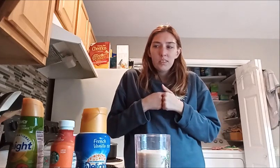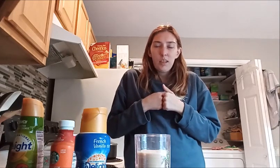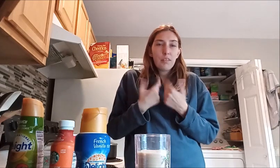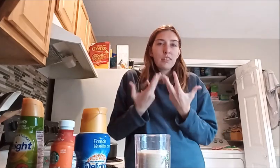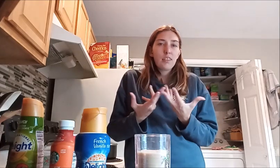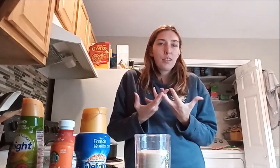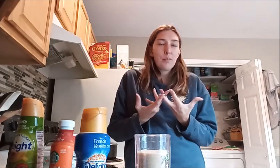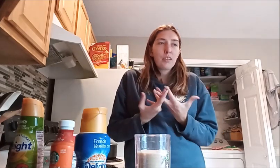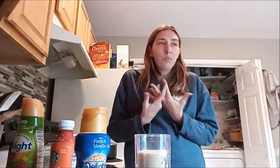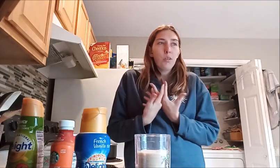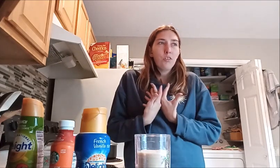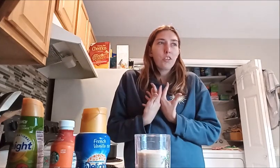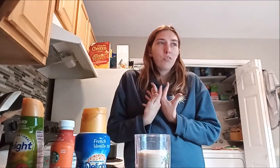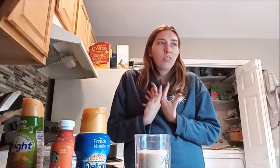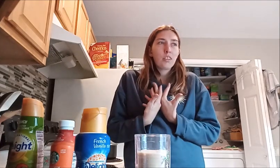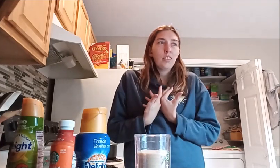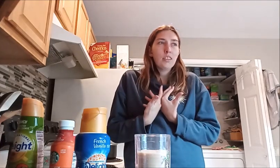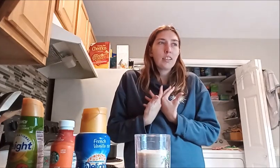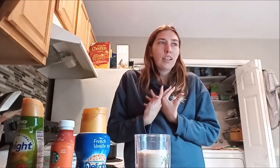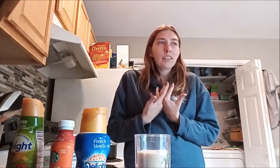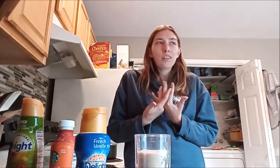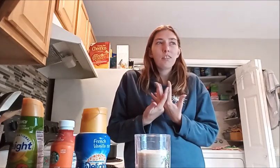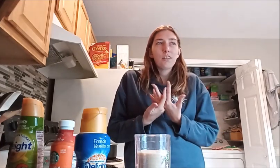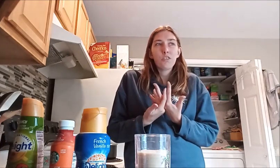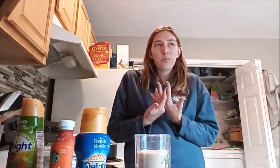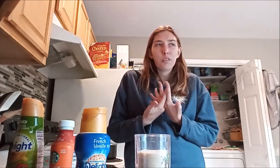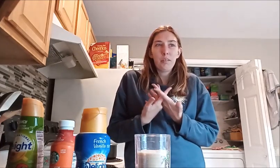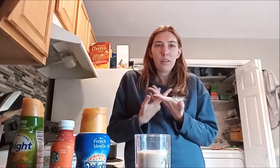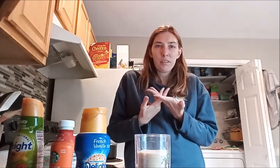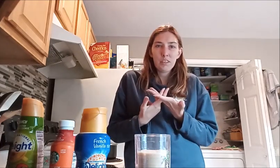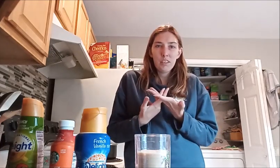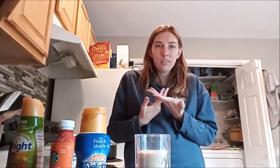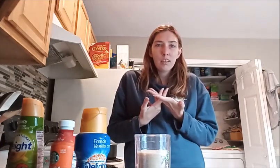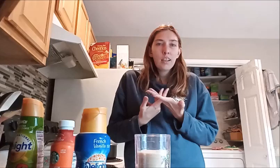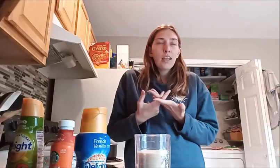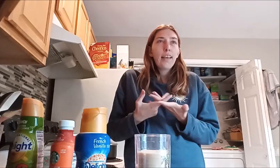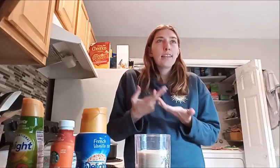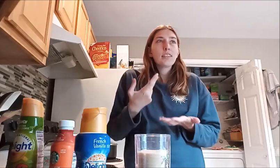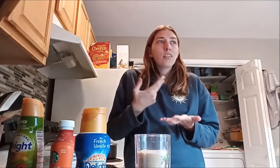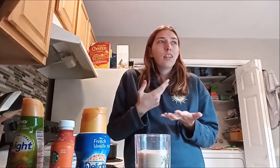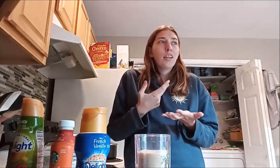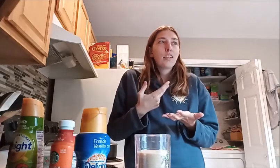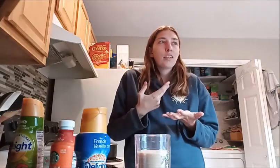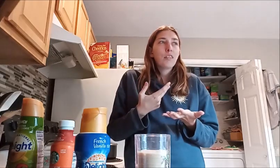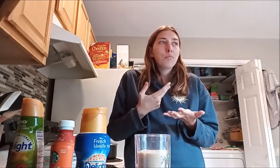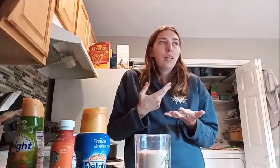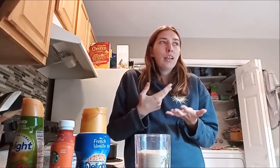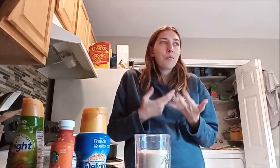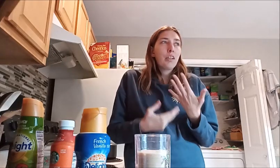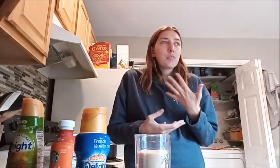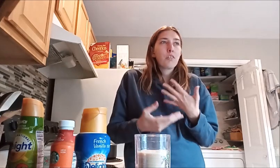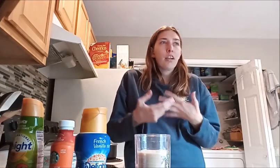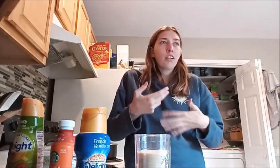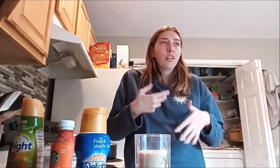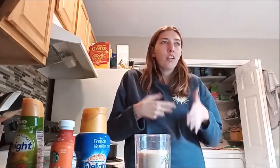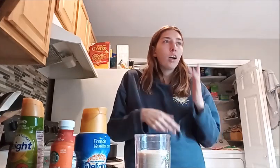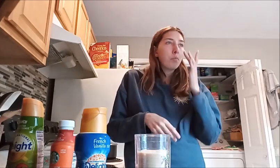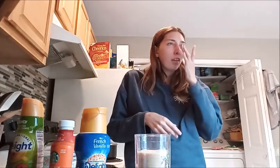I've been keeping my composure only because like I knew this trip was gonna be coming soon, and so like my body's been crying on and off. Then